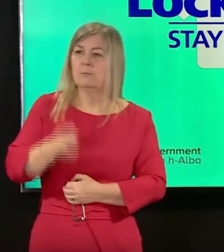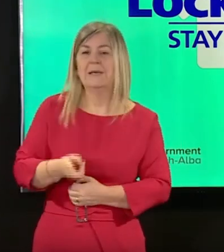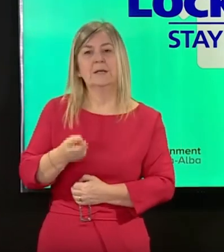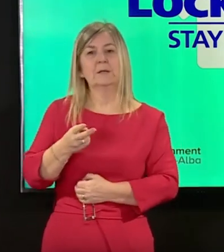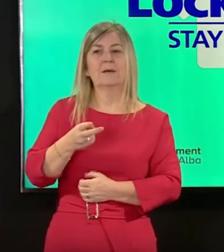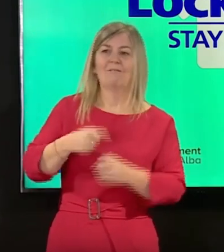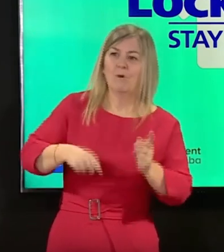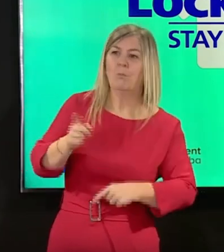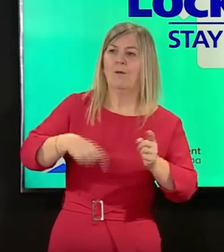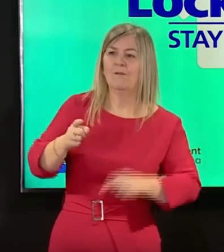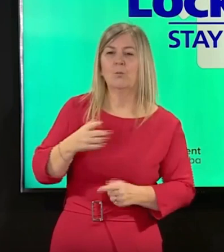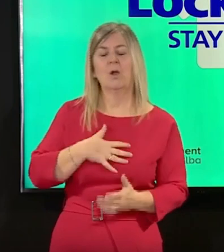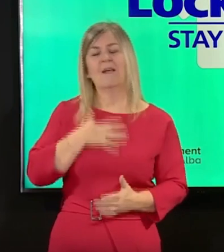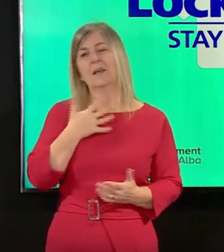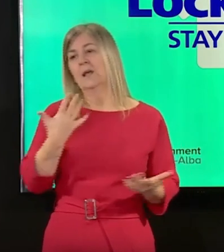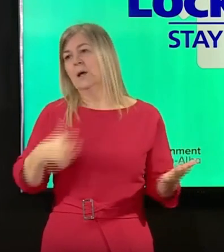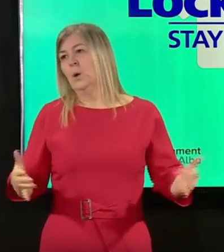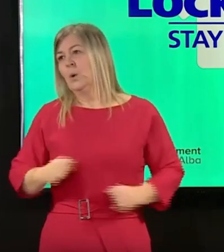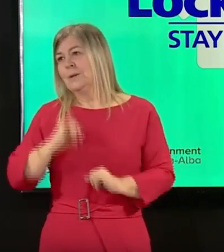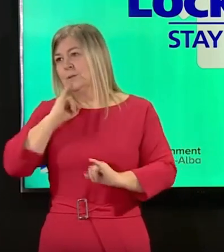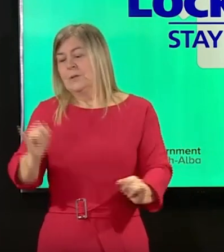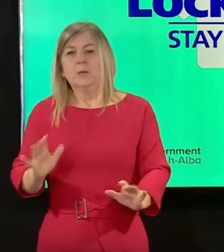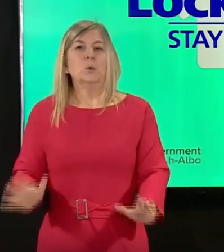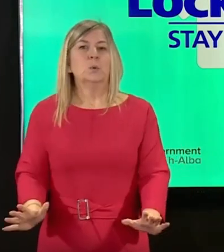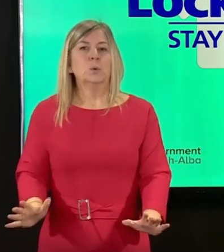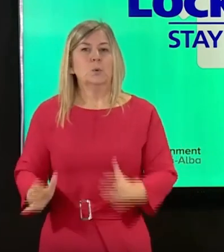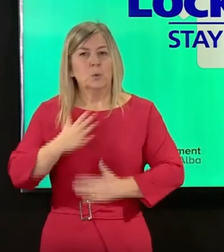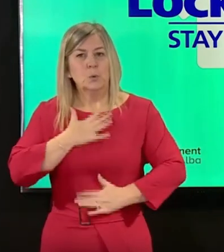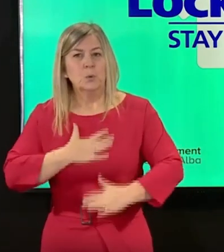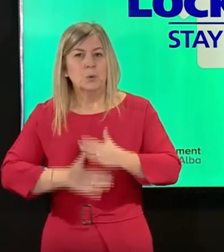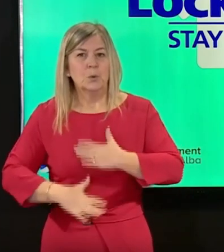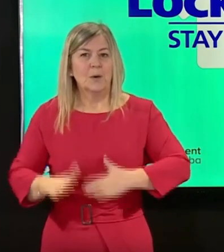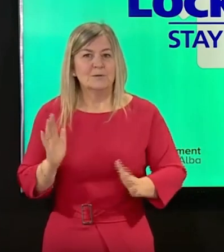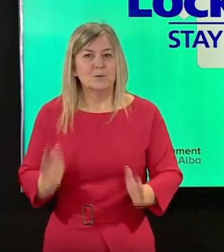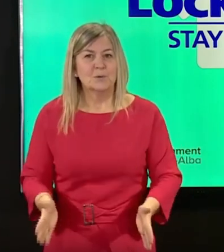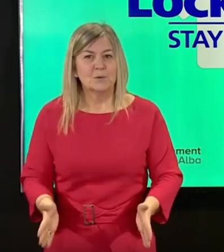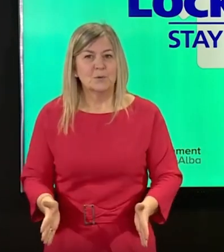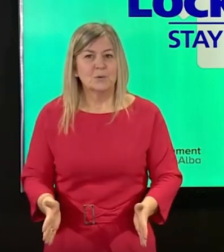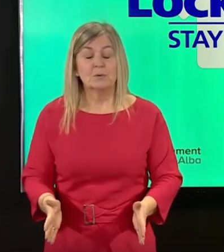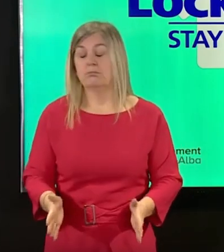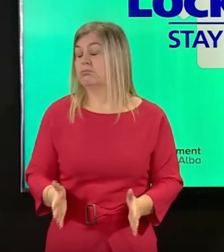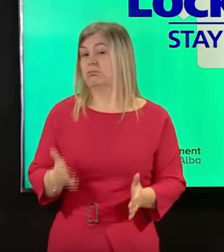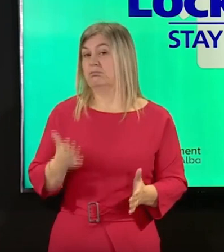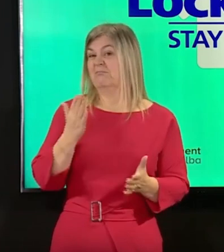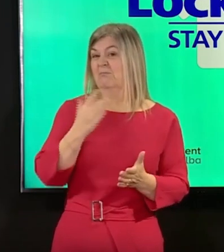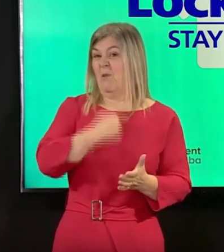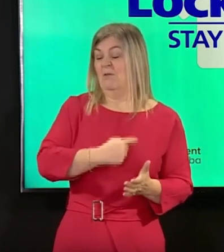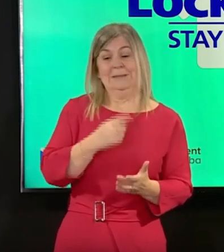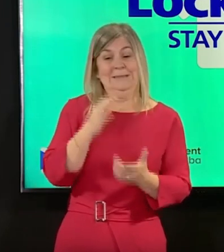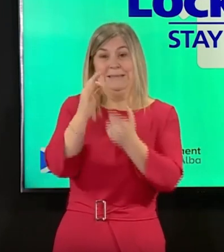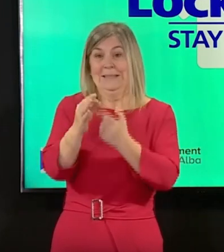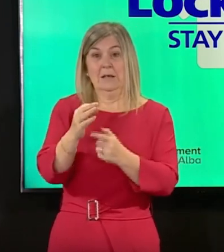don't know yet. I've not been given all of the details of the Rangers incident yet. I know no doubt that will happen when the